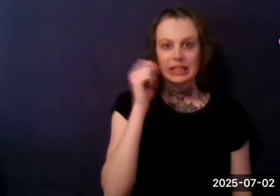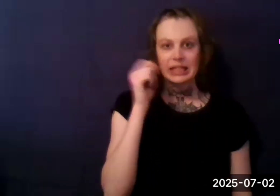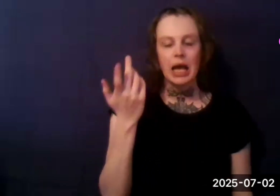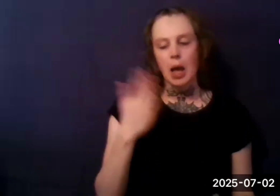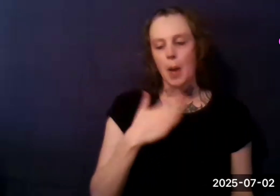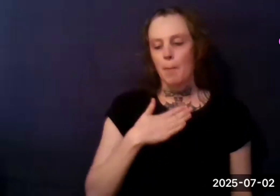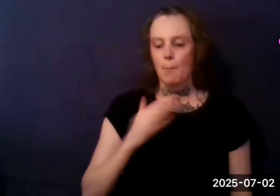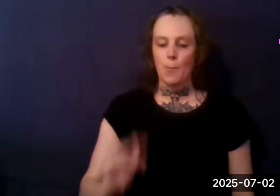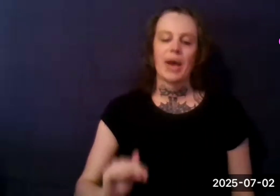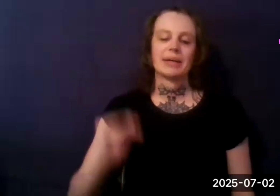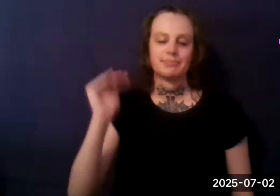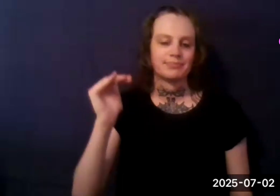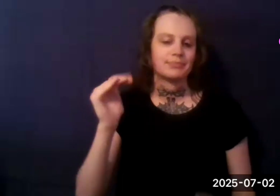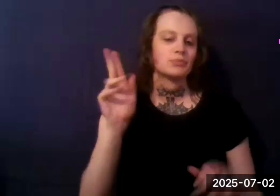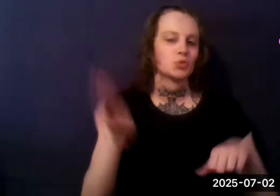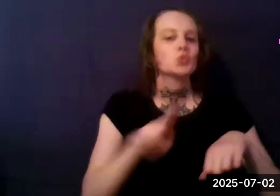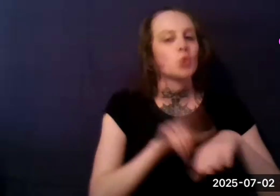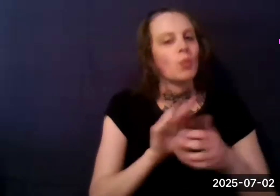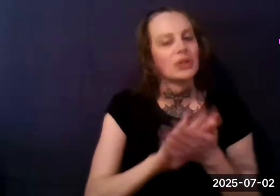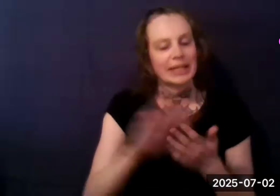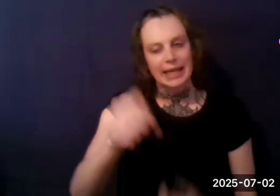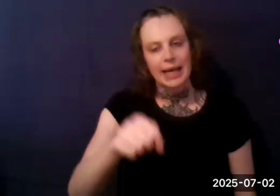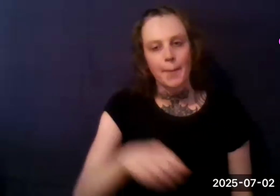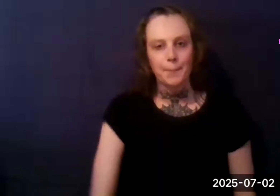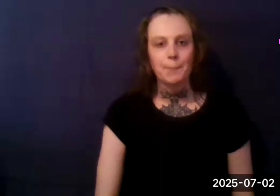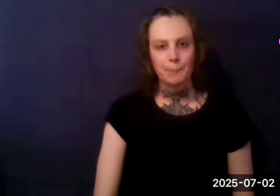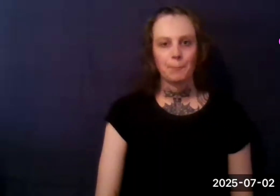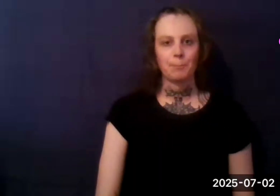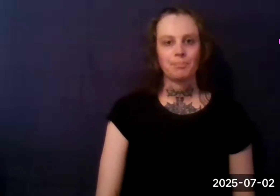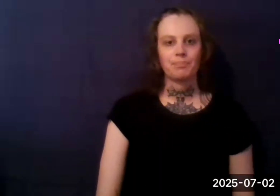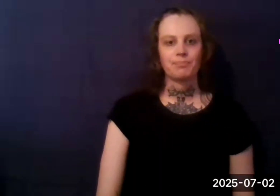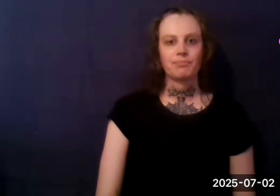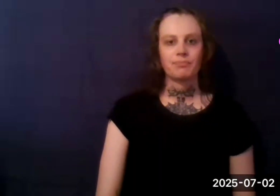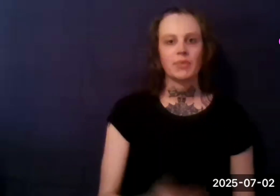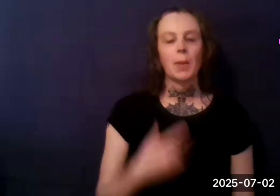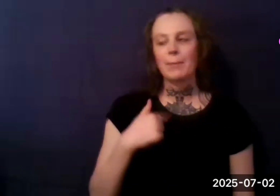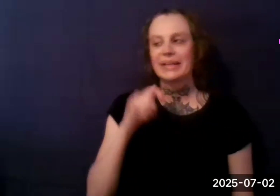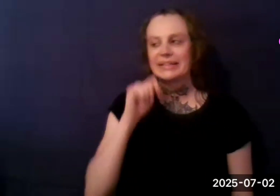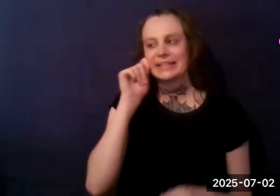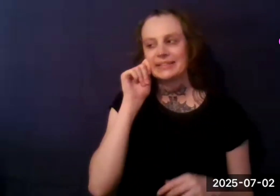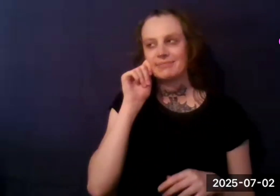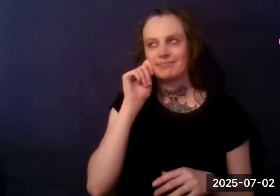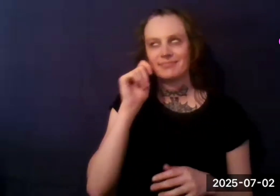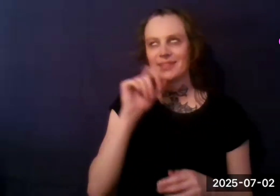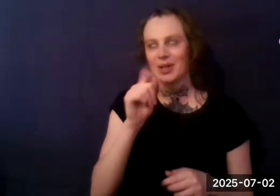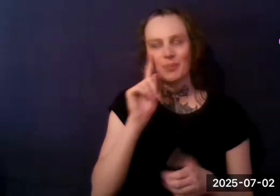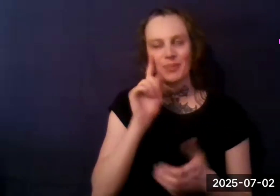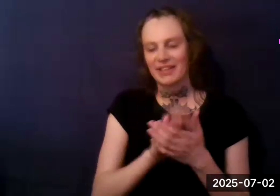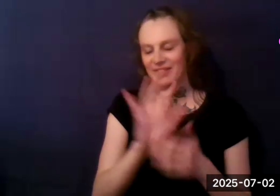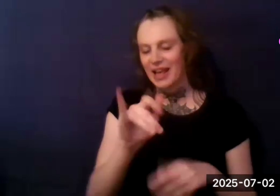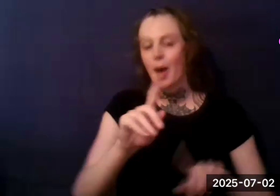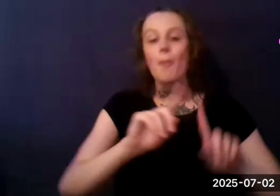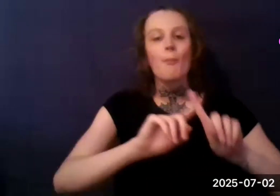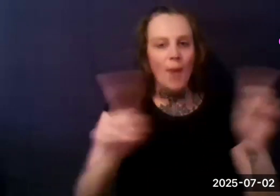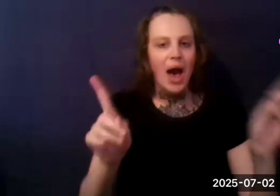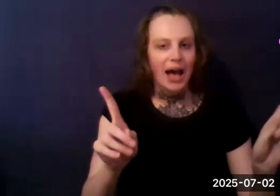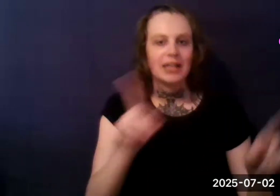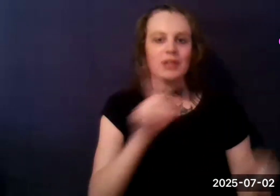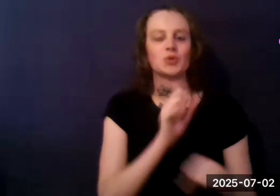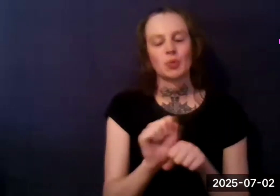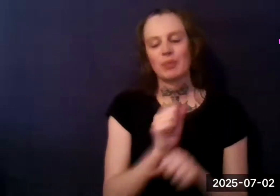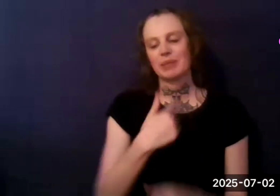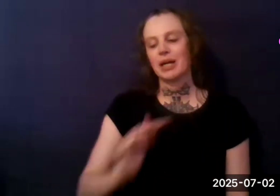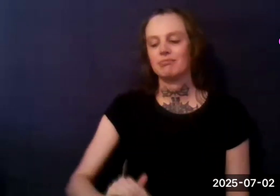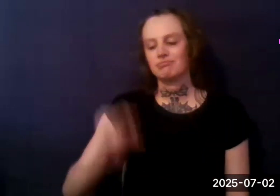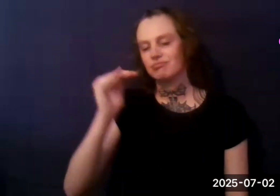childhood. Um, like I don't, there's nothing in my like childhood story that's like, oh, that's why you're an alcoholic.